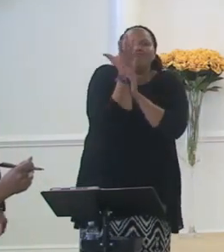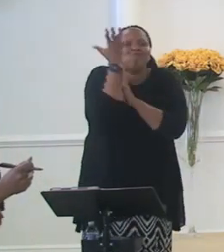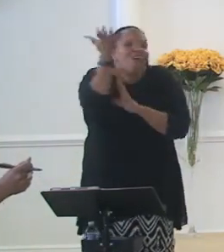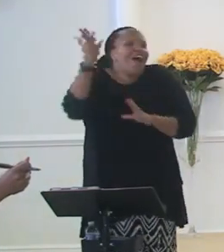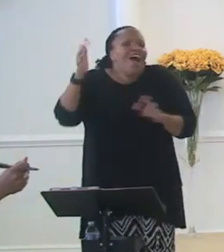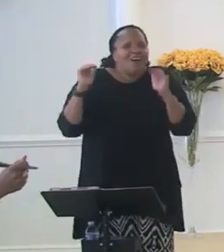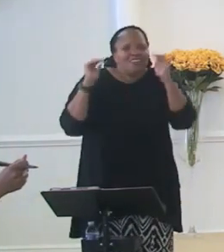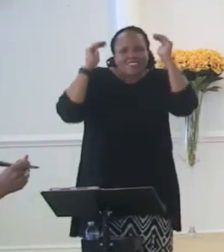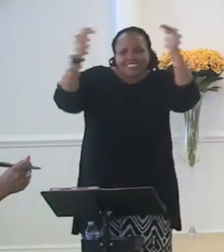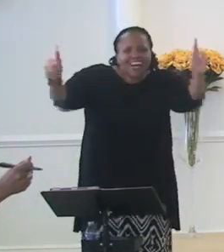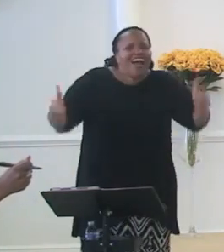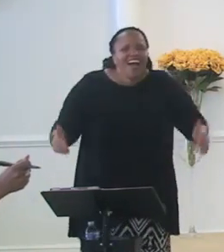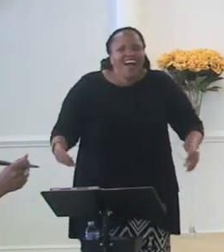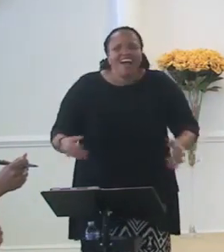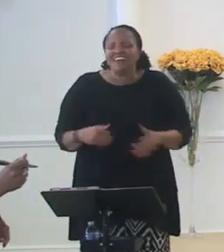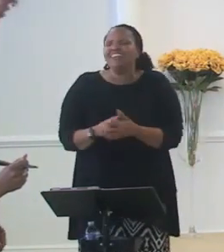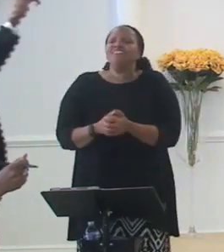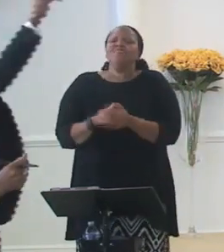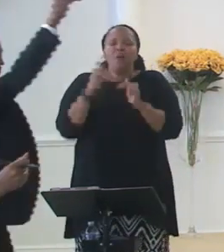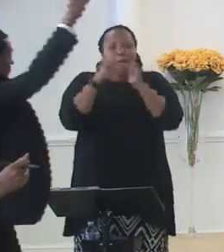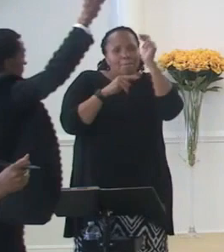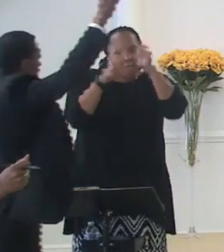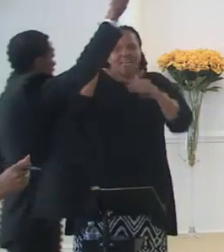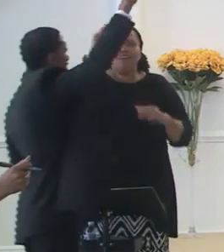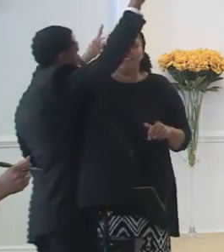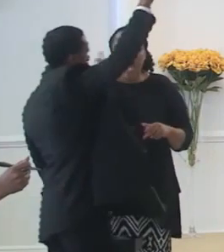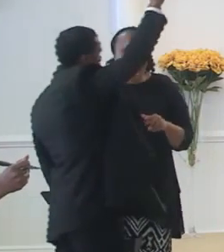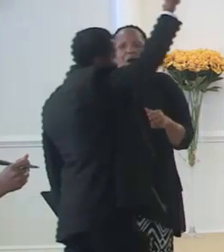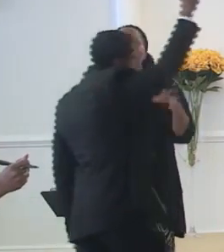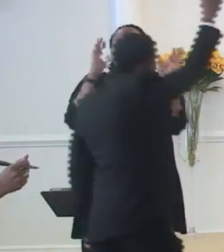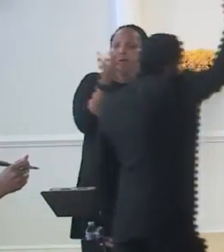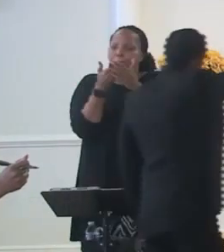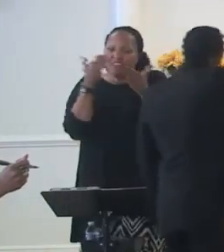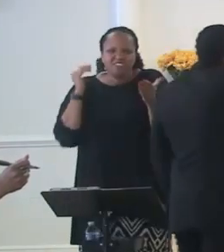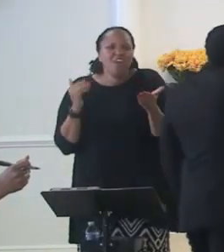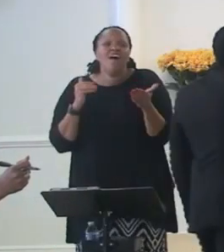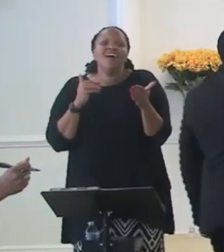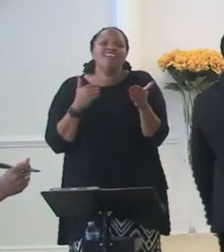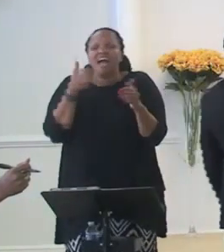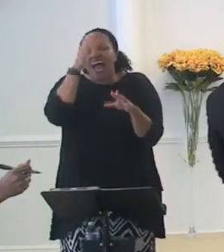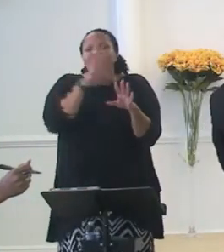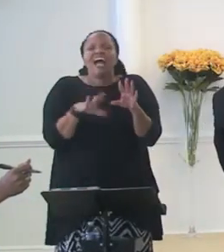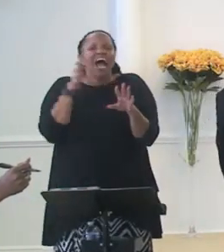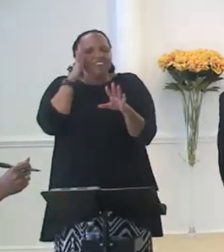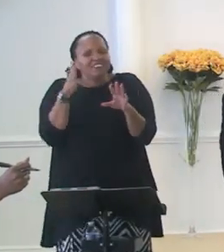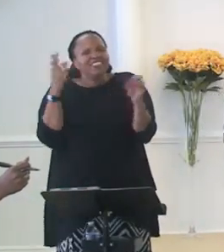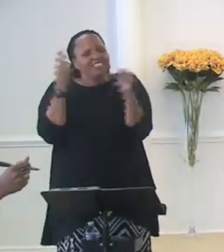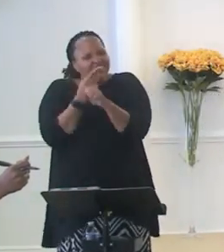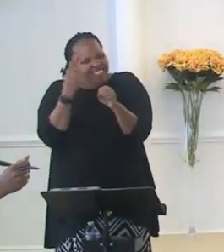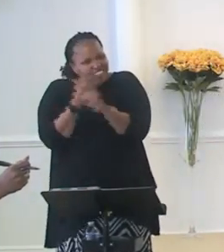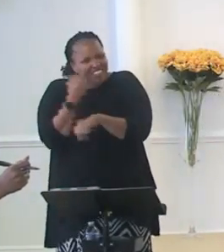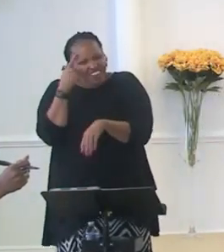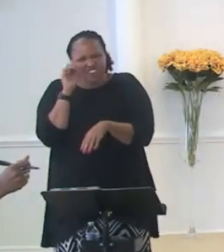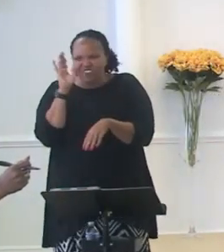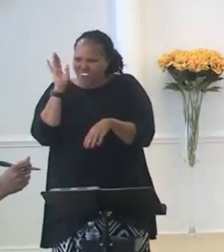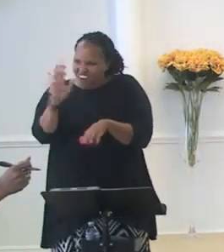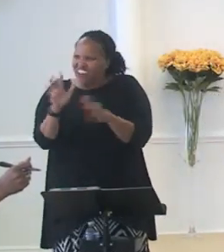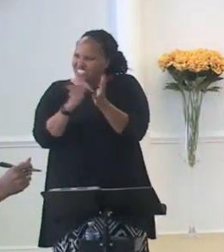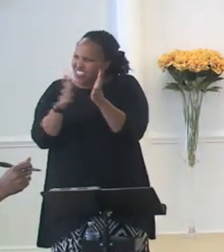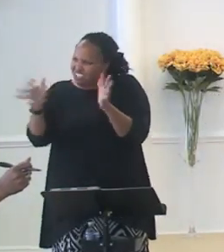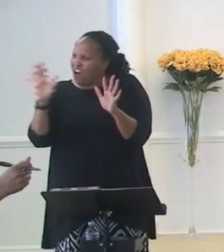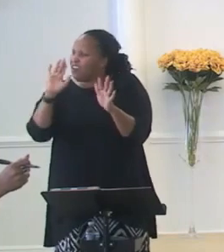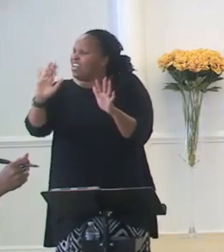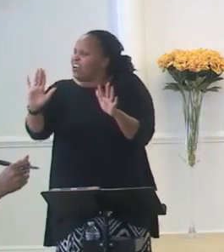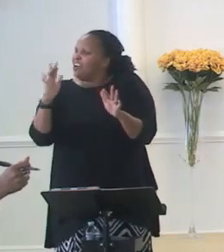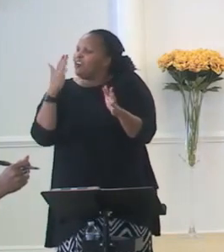up, uprise, build up before, and God will use it for your glory and your